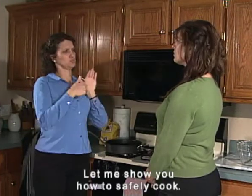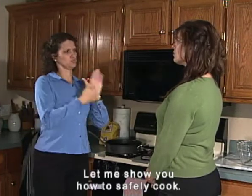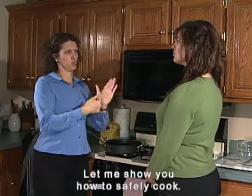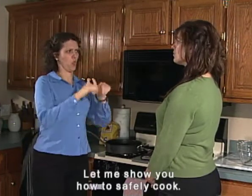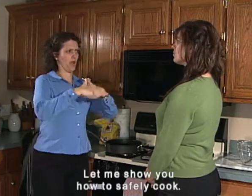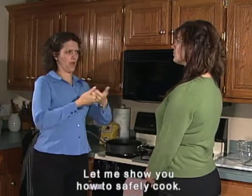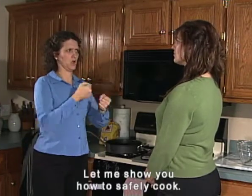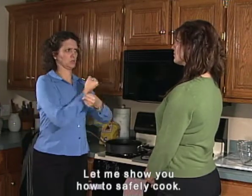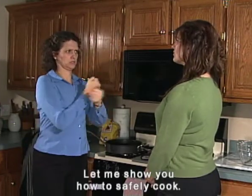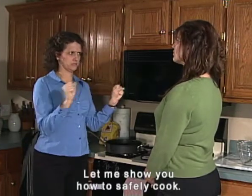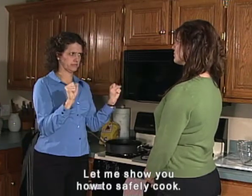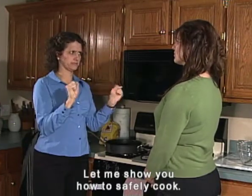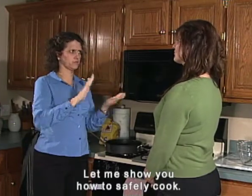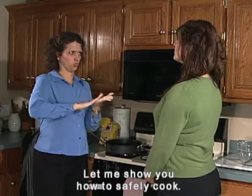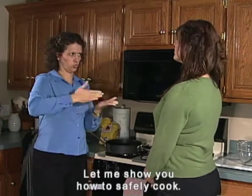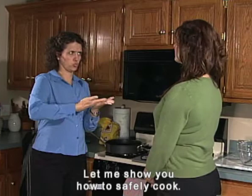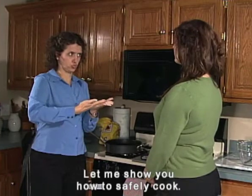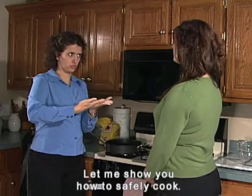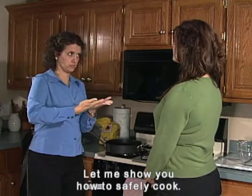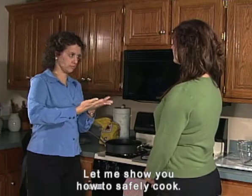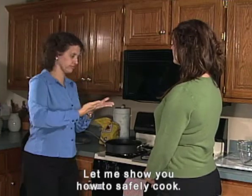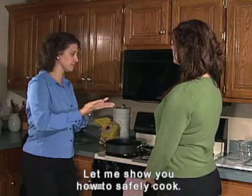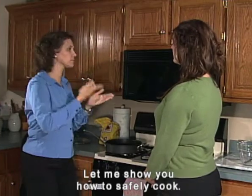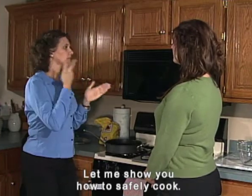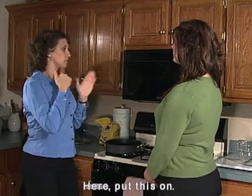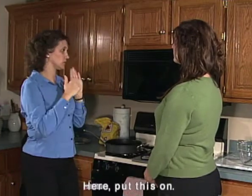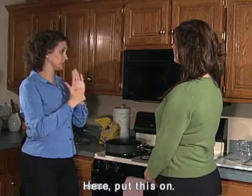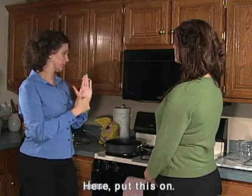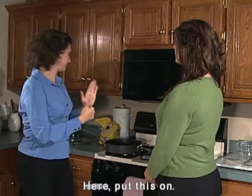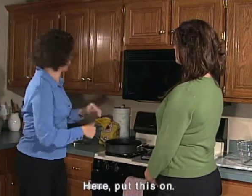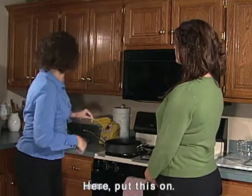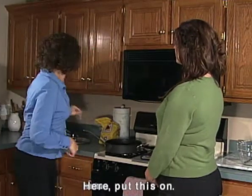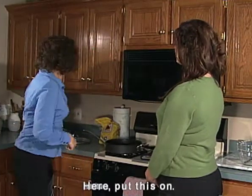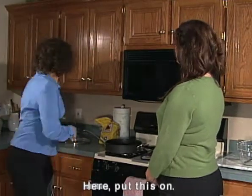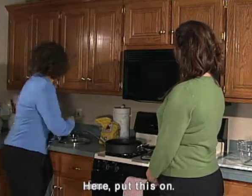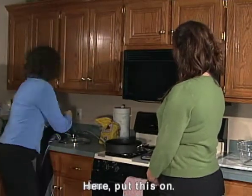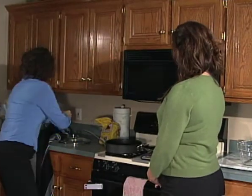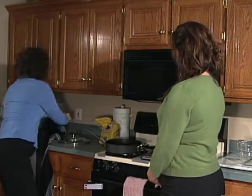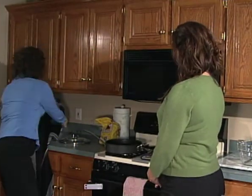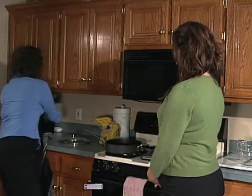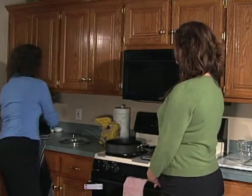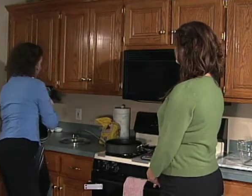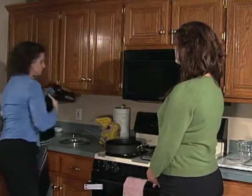Let me show you how to safely cook. Here, put this on.